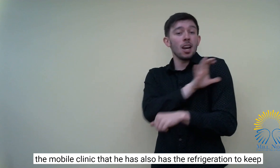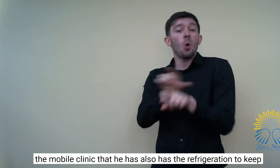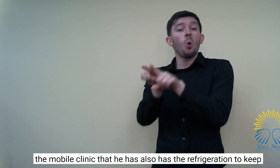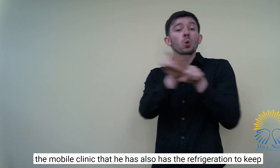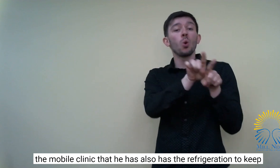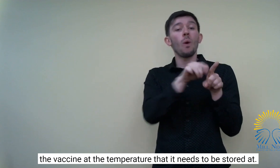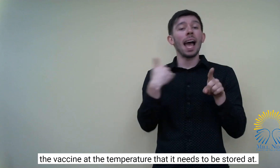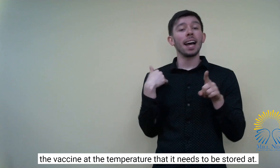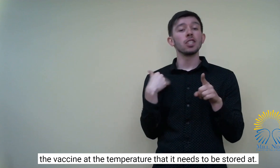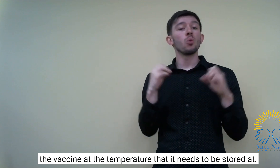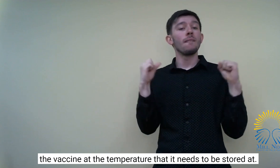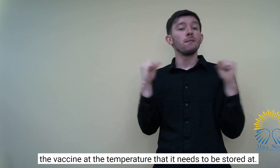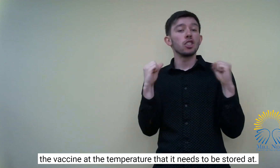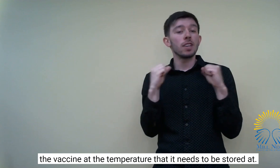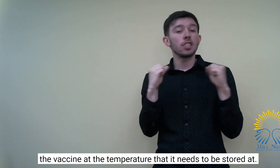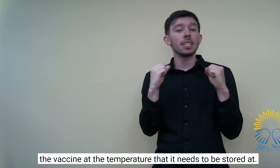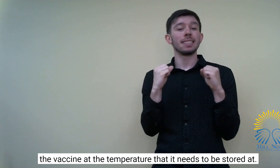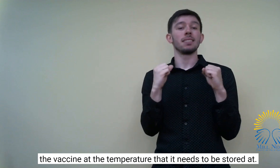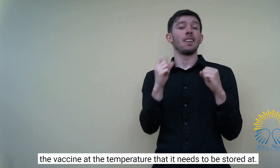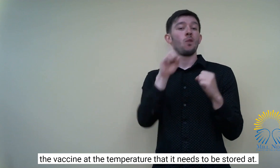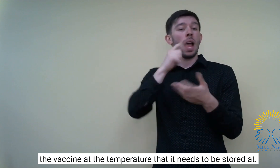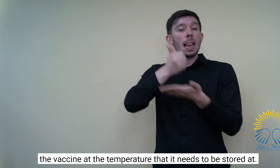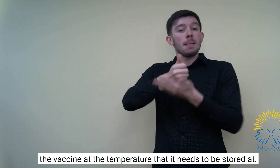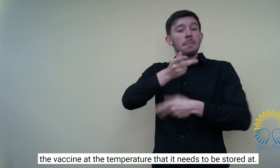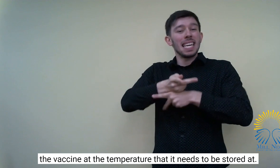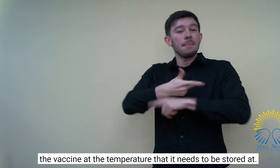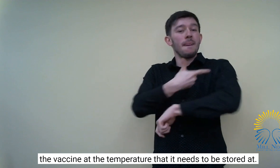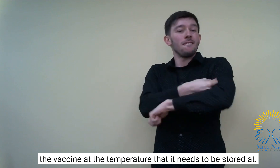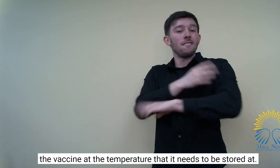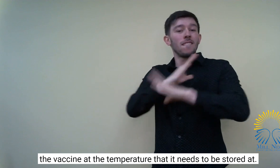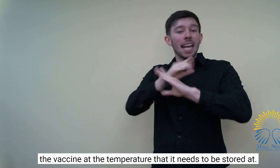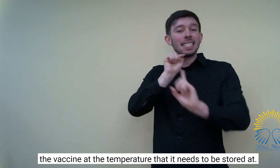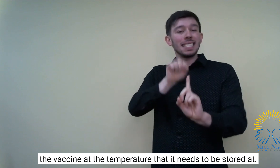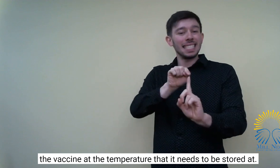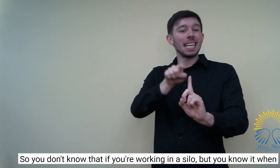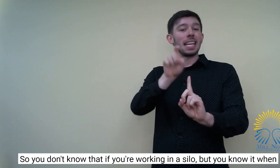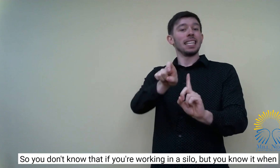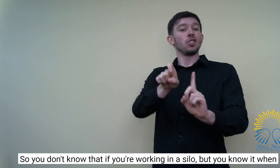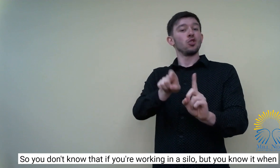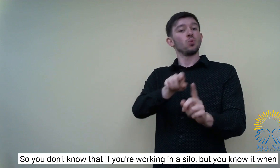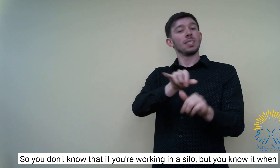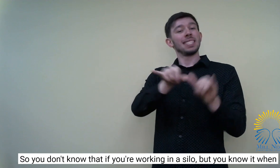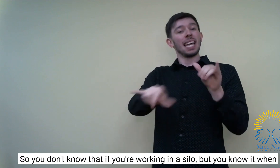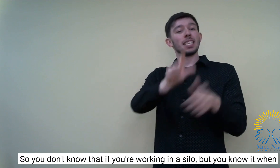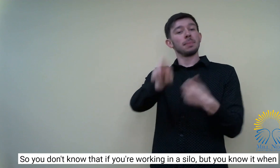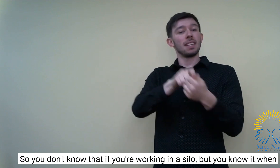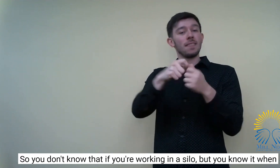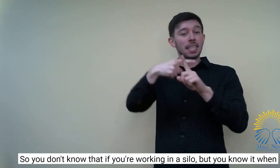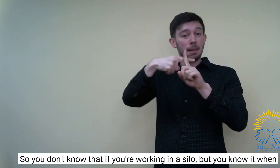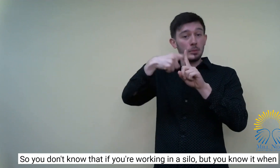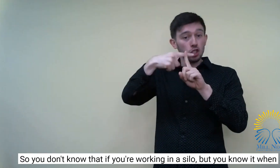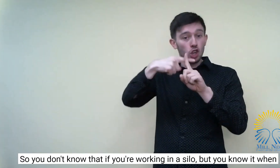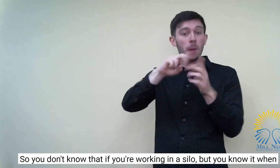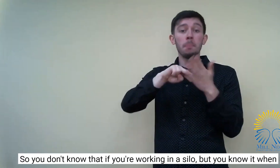keep the vaccine at the temperature that it needs to be stored at. So you don't know that if you're working in a